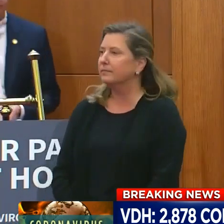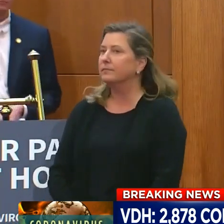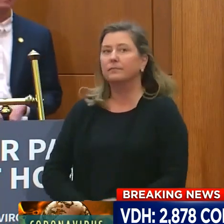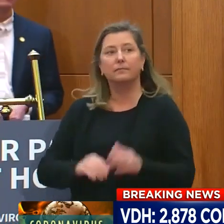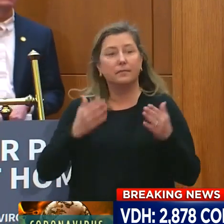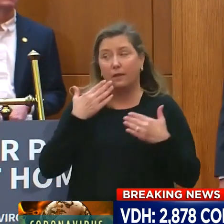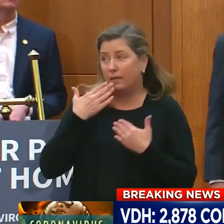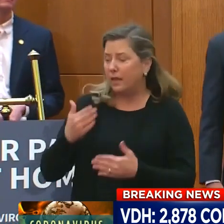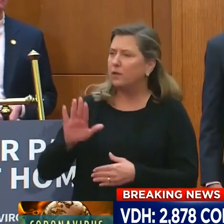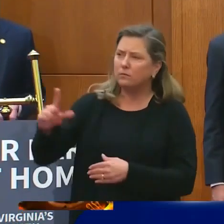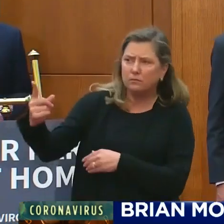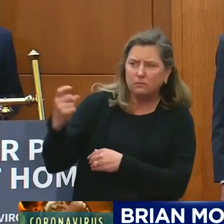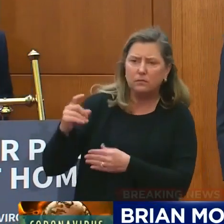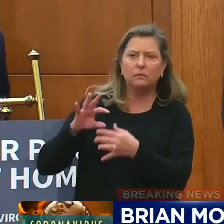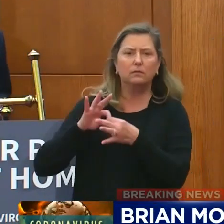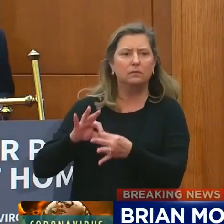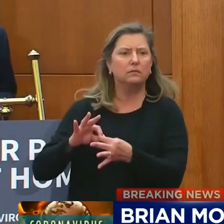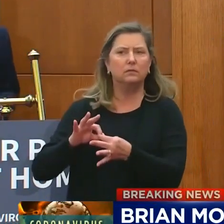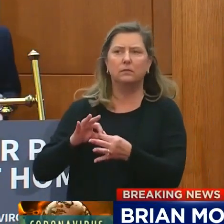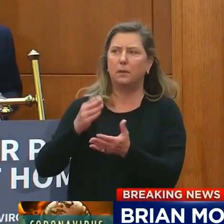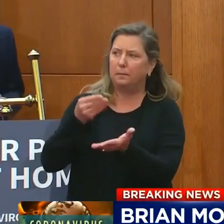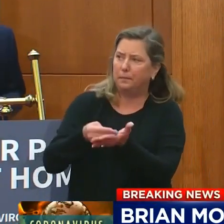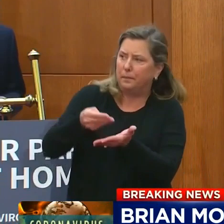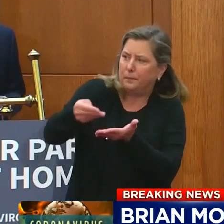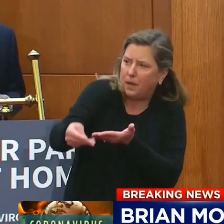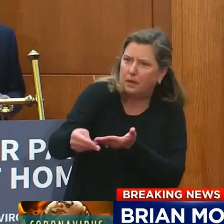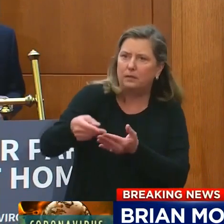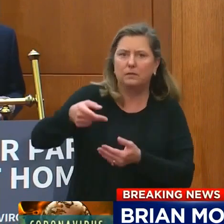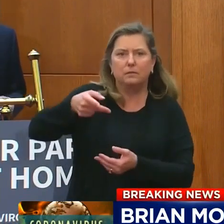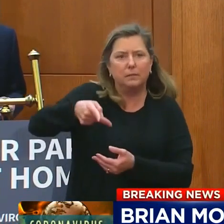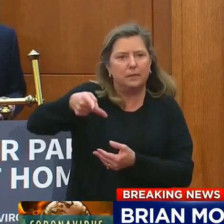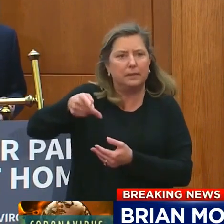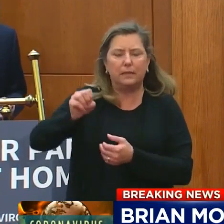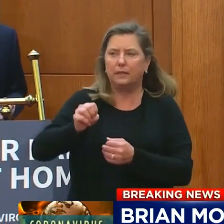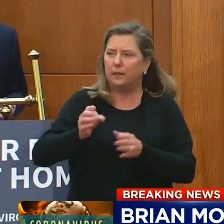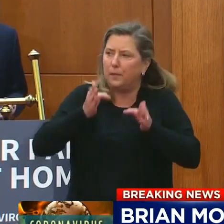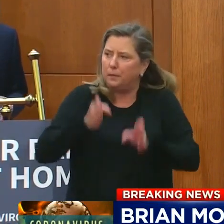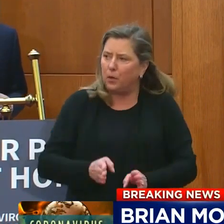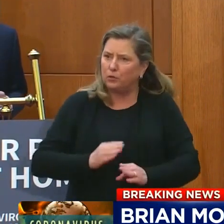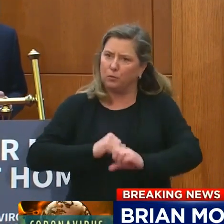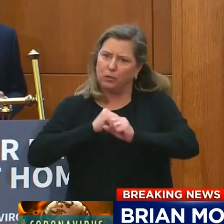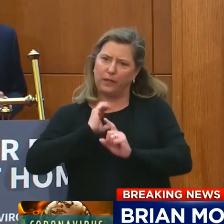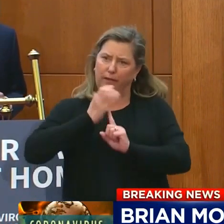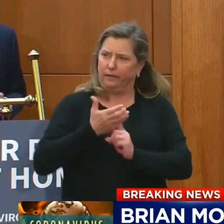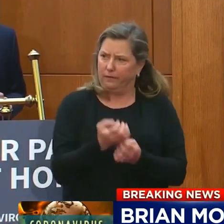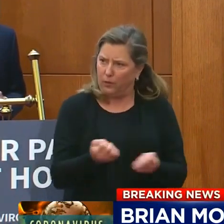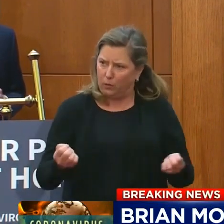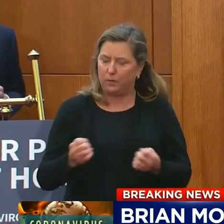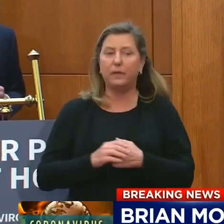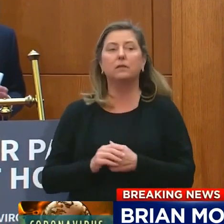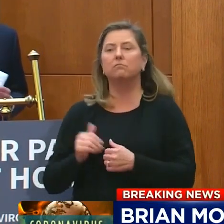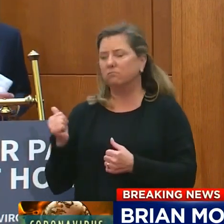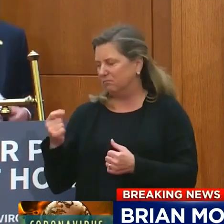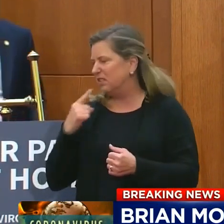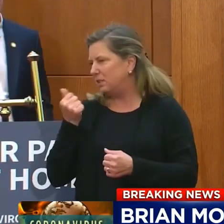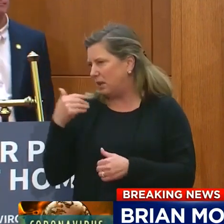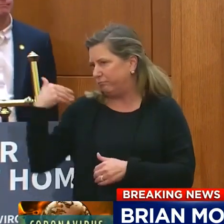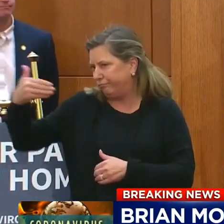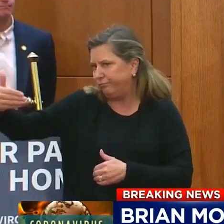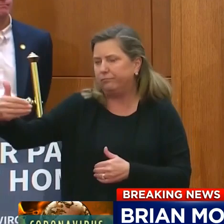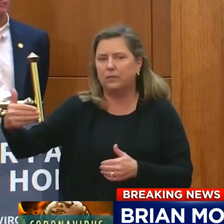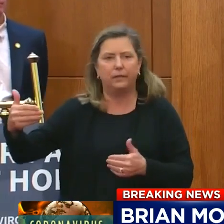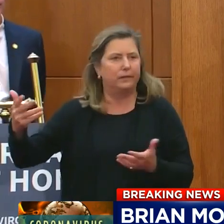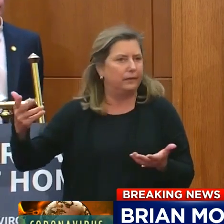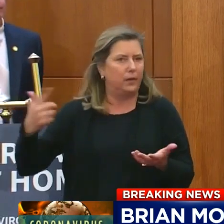Thank you, Governor. The question is with respect to the purchase of personal protective equipment. As the Governor has reported on numerous occasions, we're